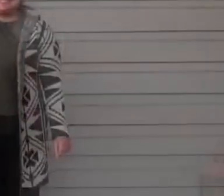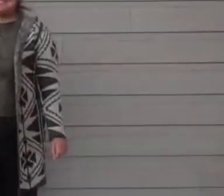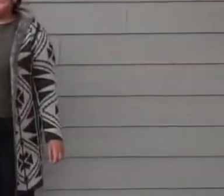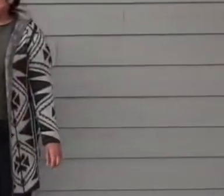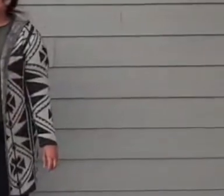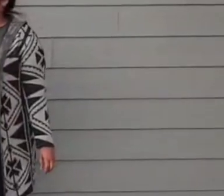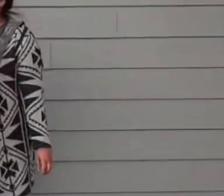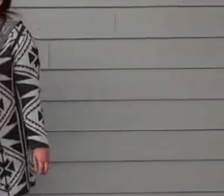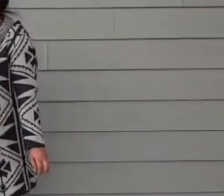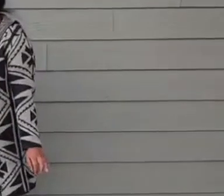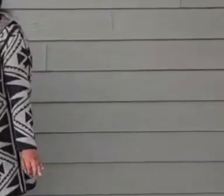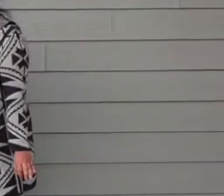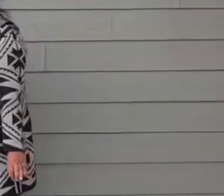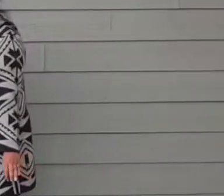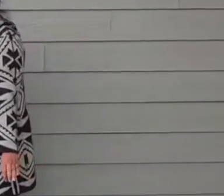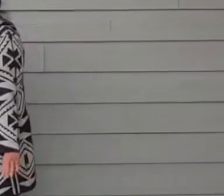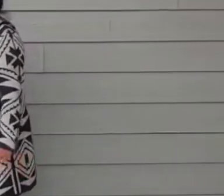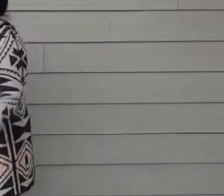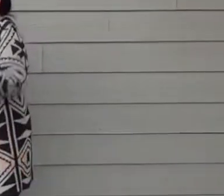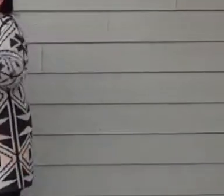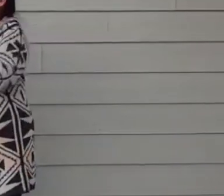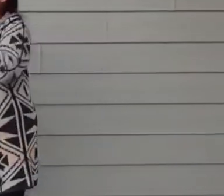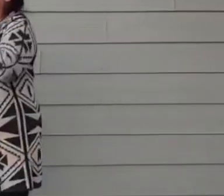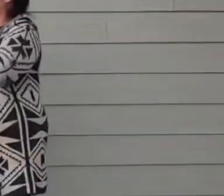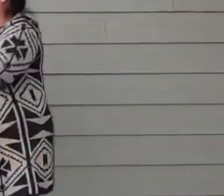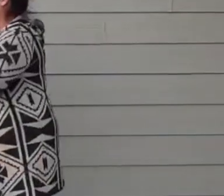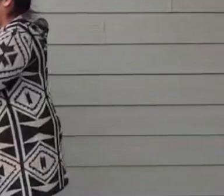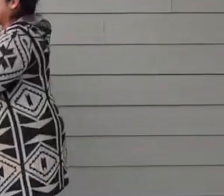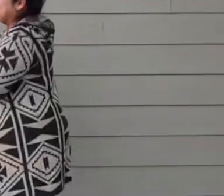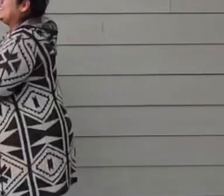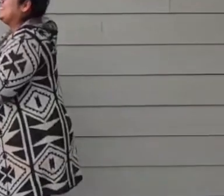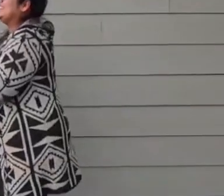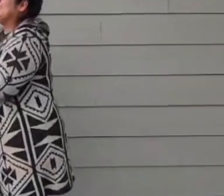Sweater weather. Just give me some volunteers! Woo! Yay!